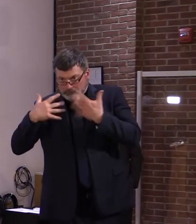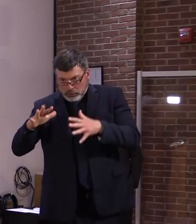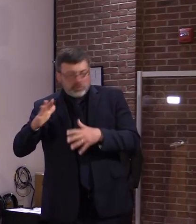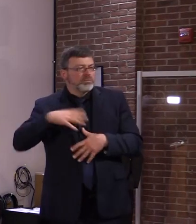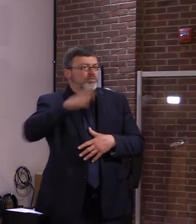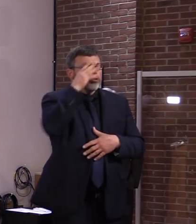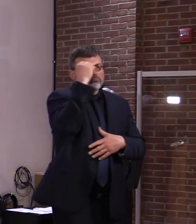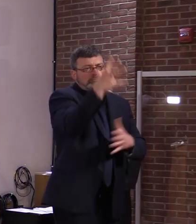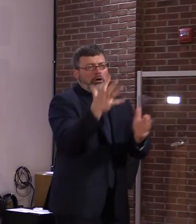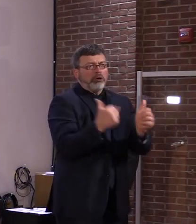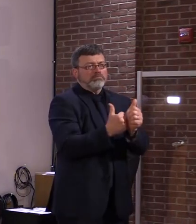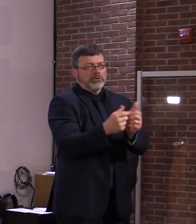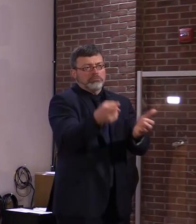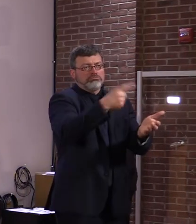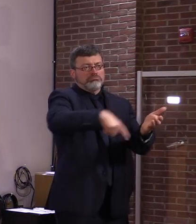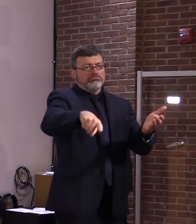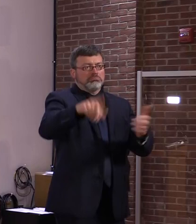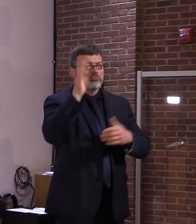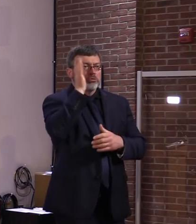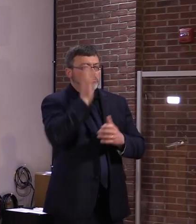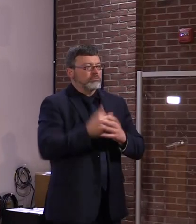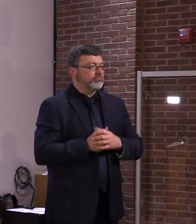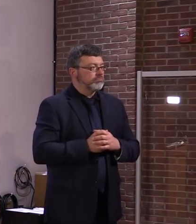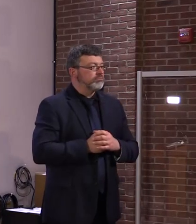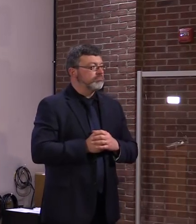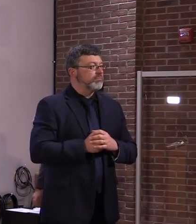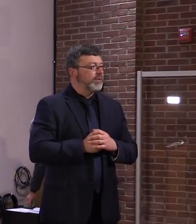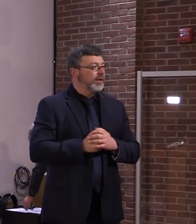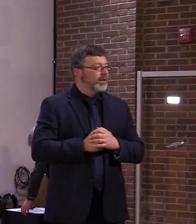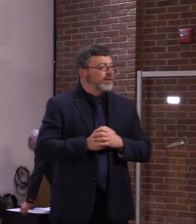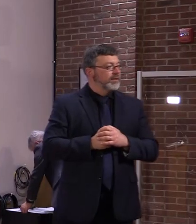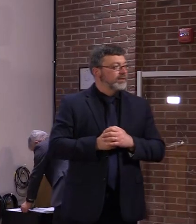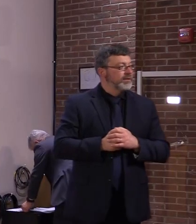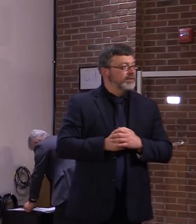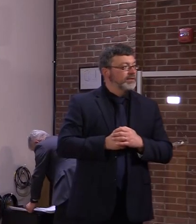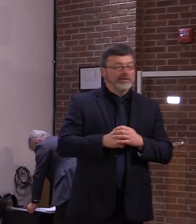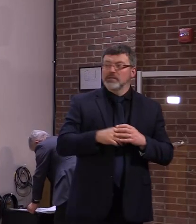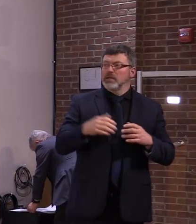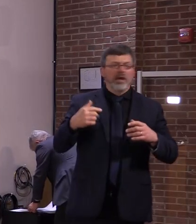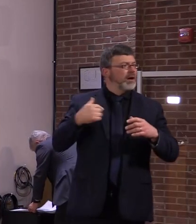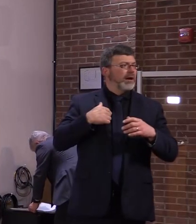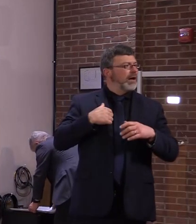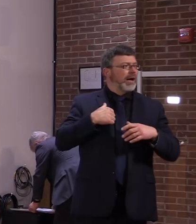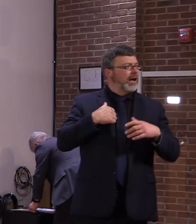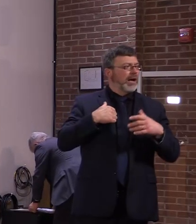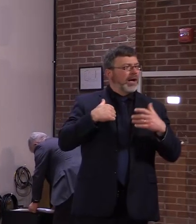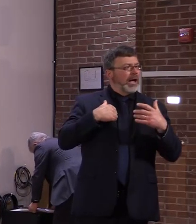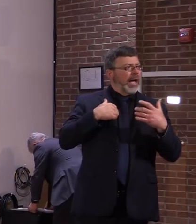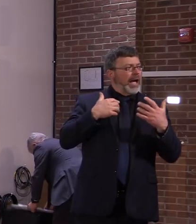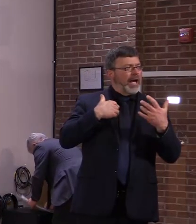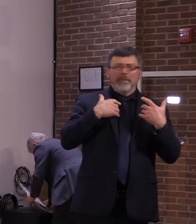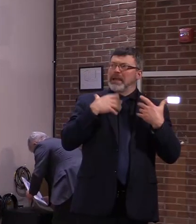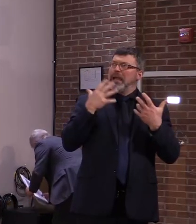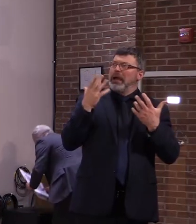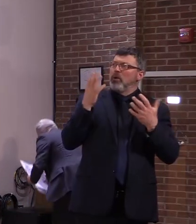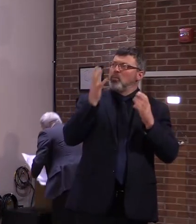Okay. All right. I guess I won't disrupt the record time. Thank you for answering my question.